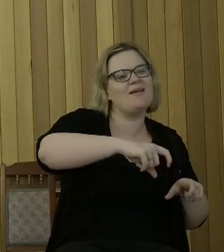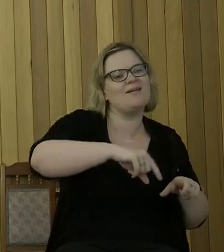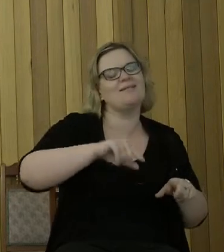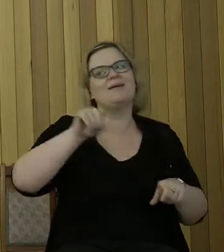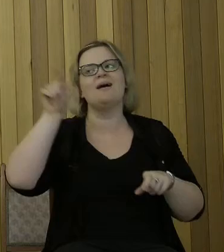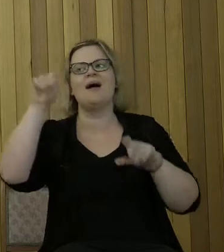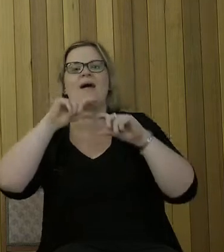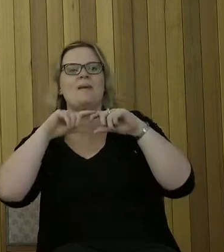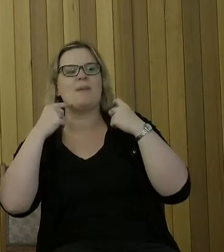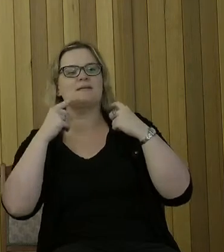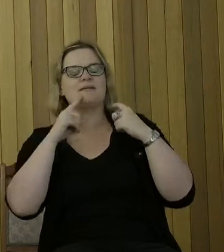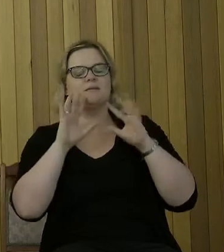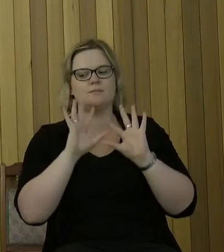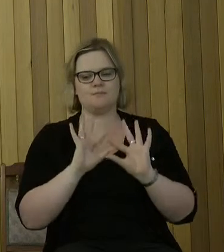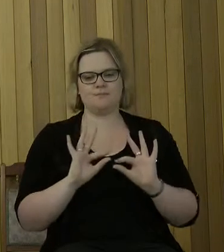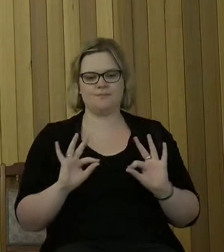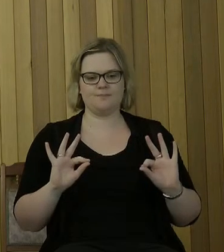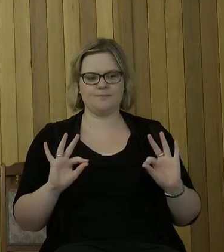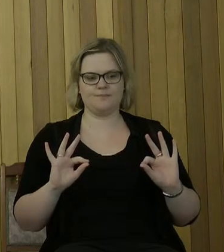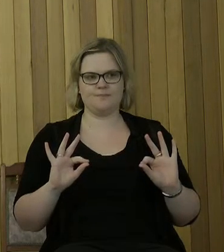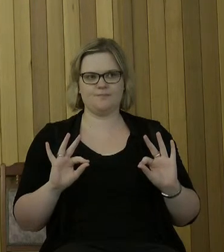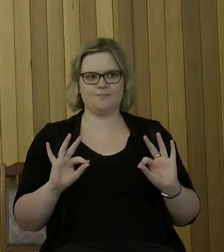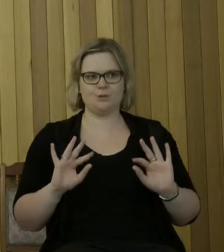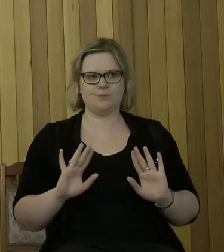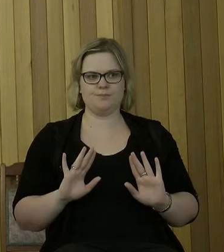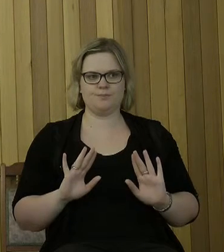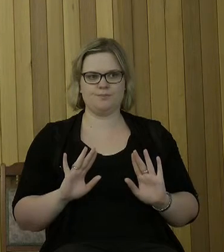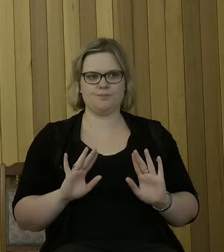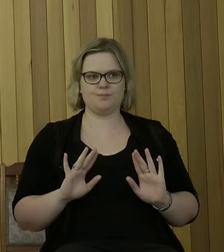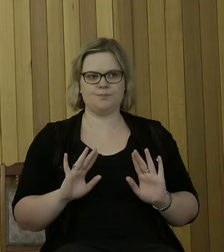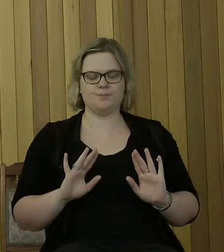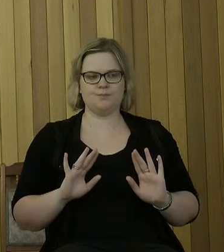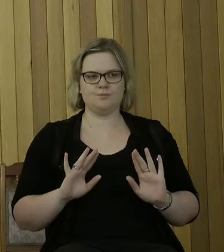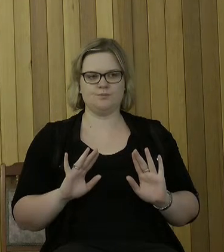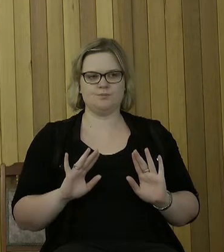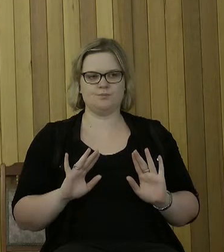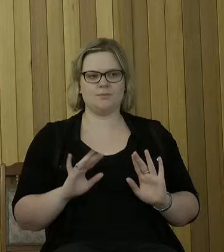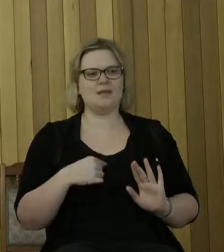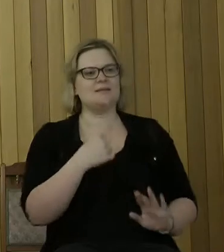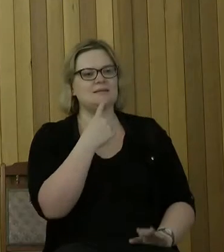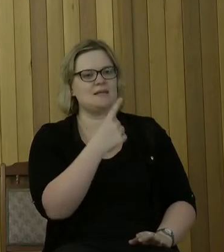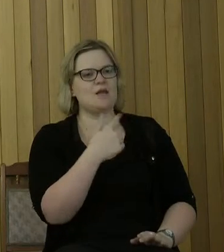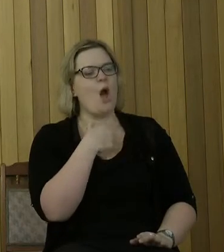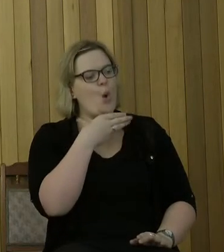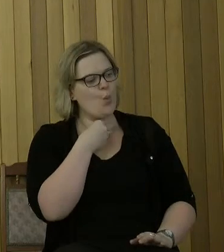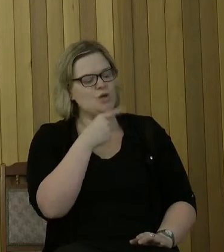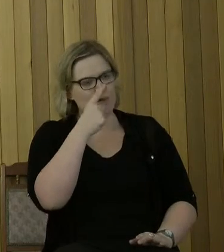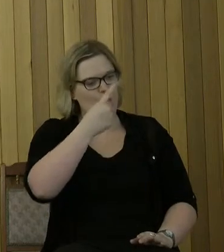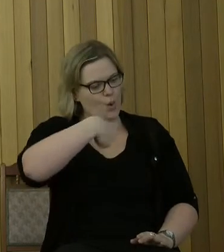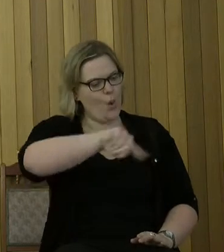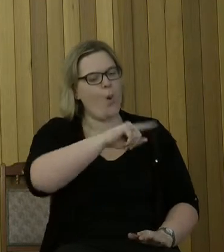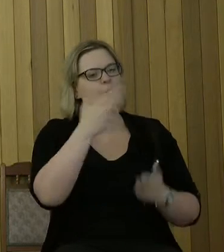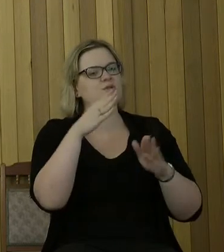just paused and there was silence. And he said, I wish we could all go like that.